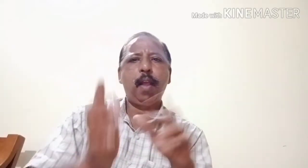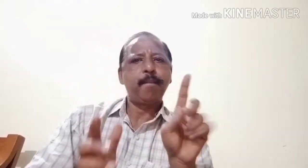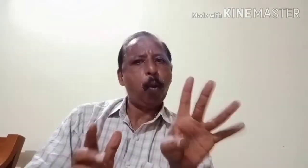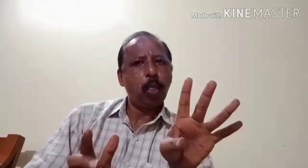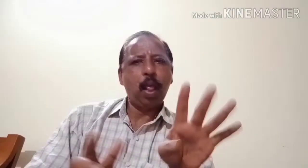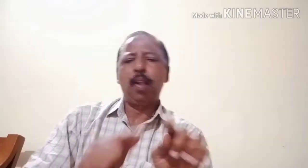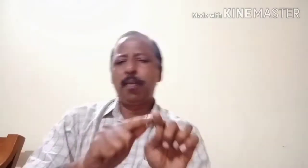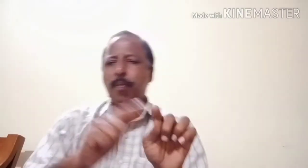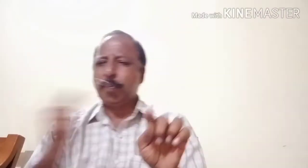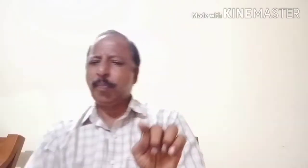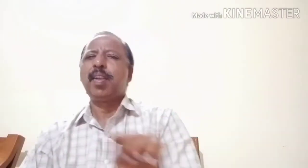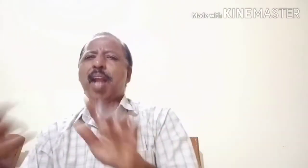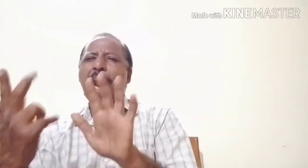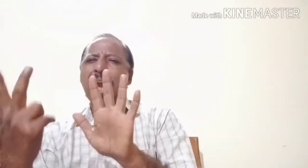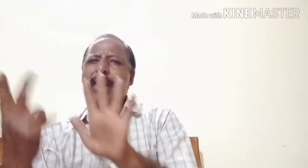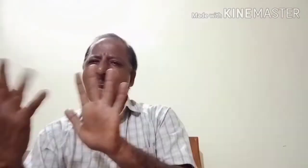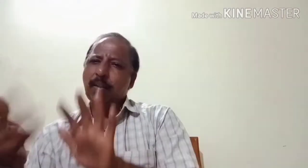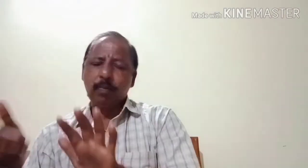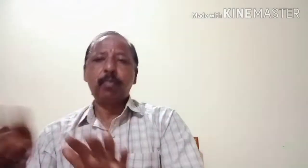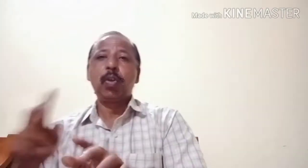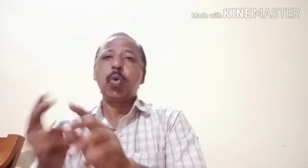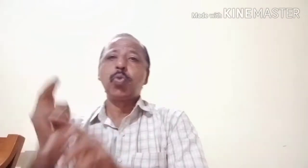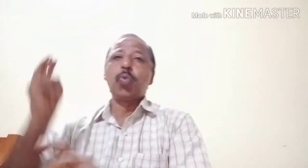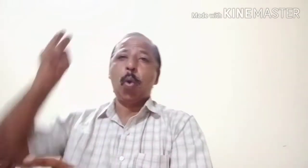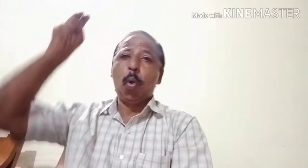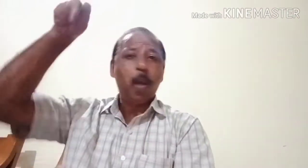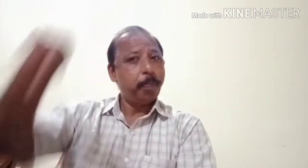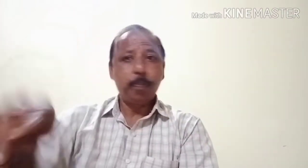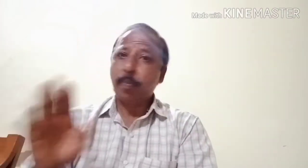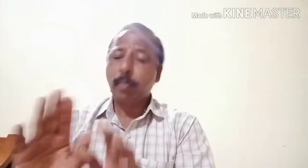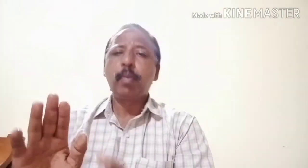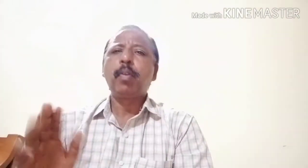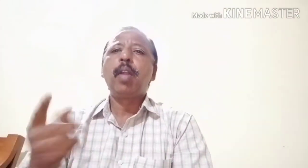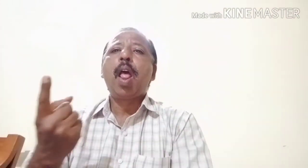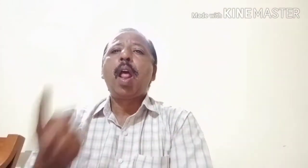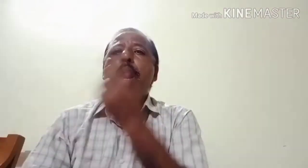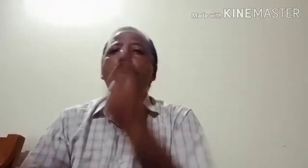The Apex Code for the police plans with them to quarantine the PMR-IPA officer.